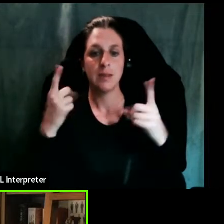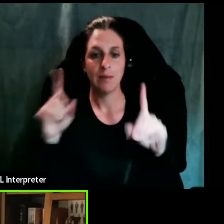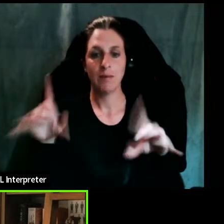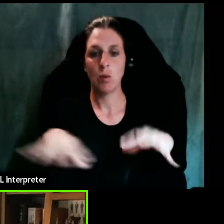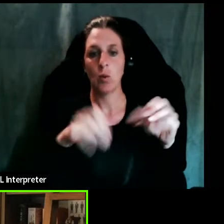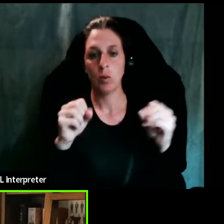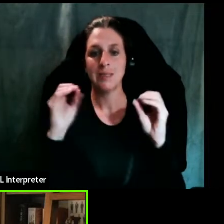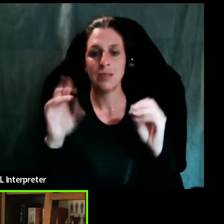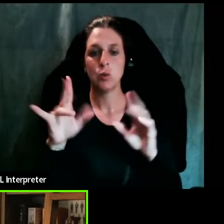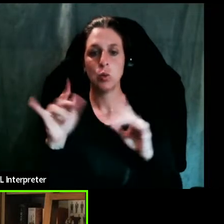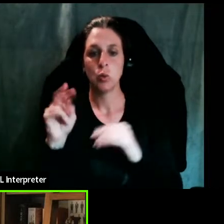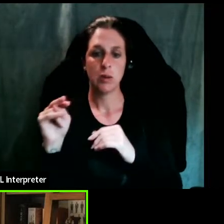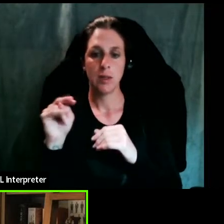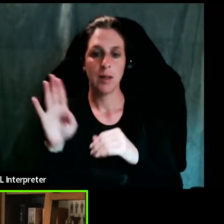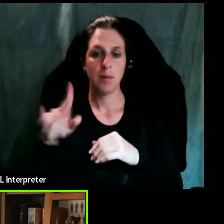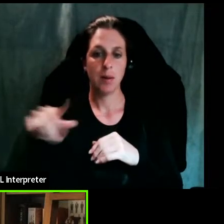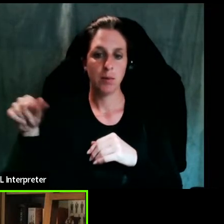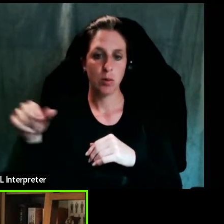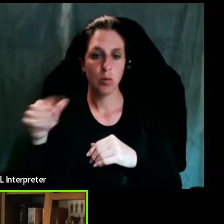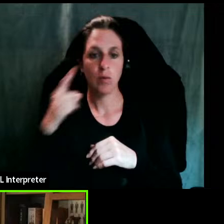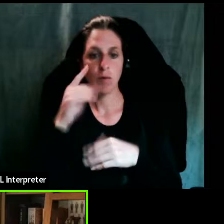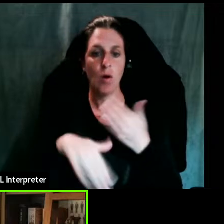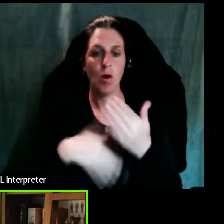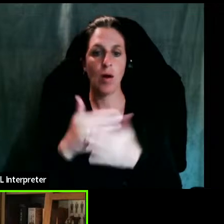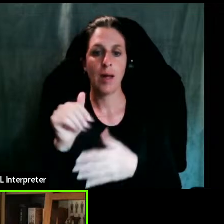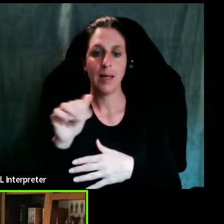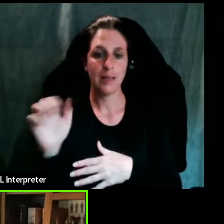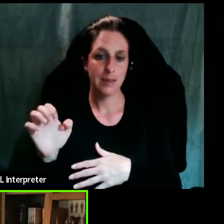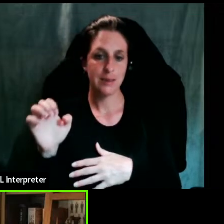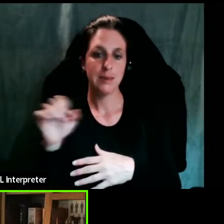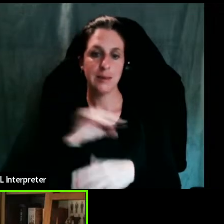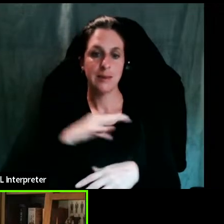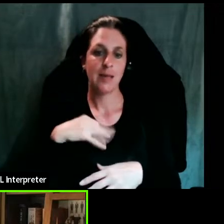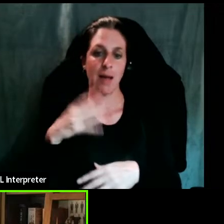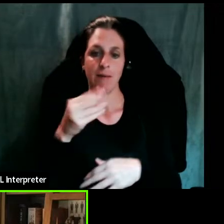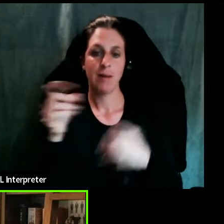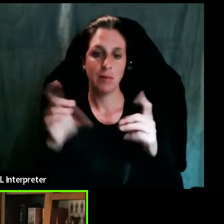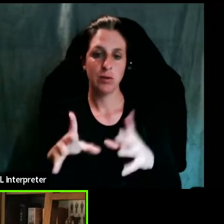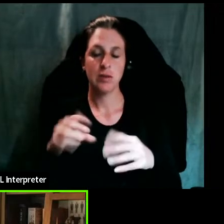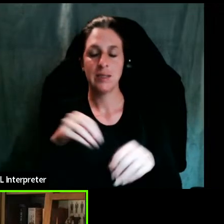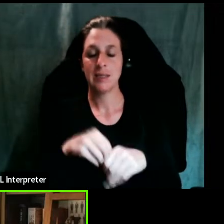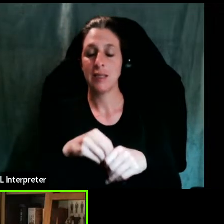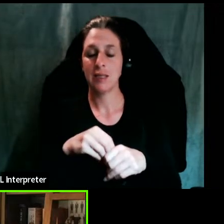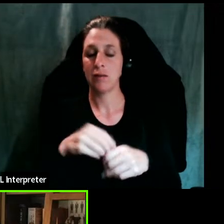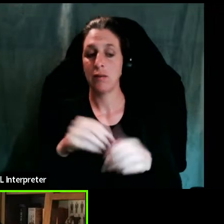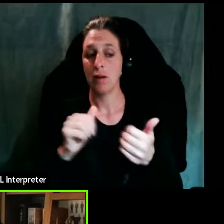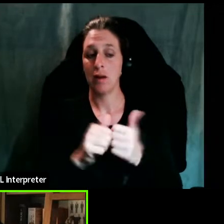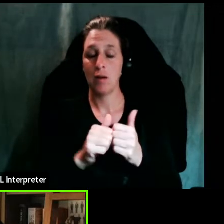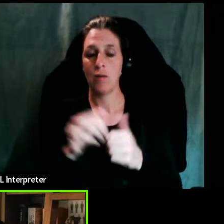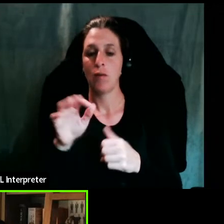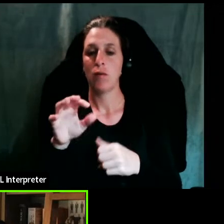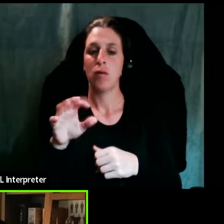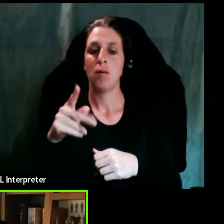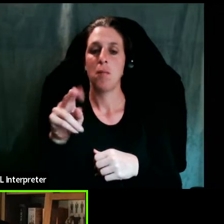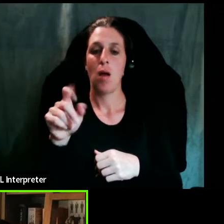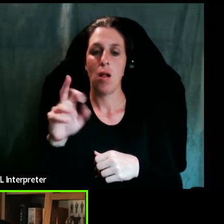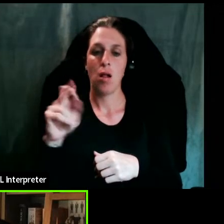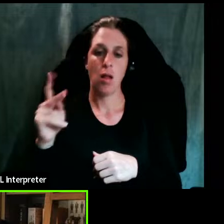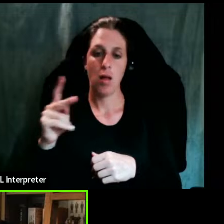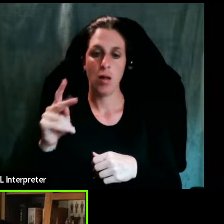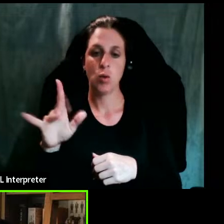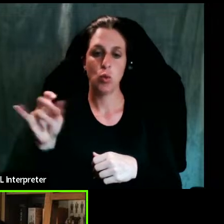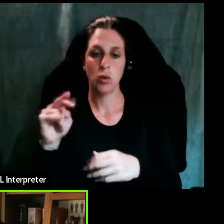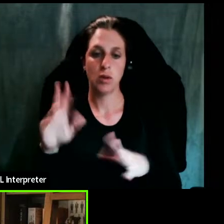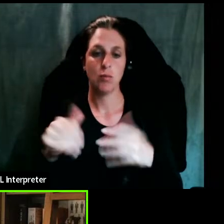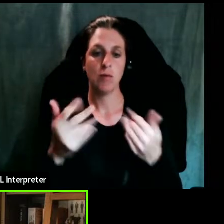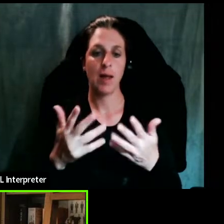the AE staff and administration in the form of a potluck. The union provided the main dish and the members